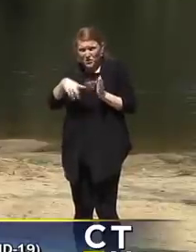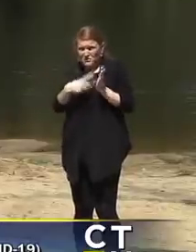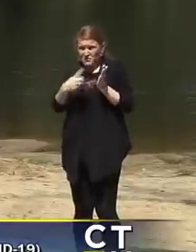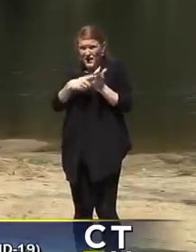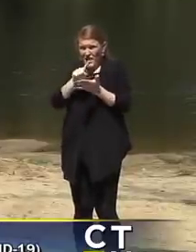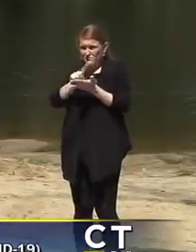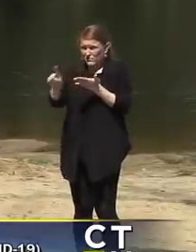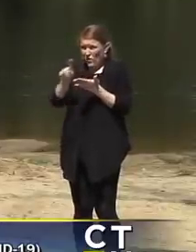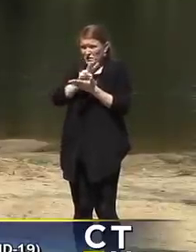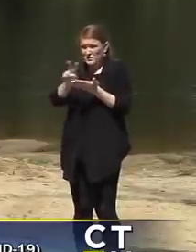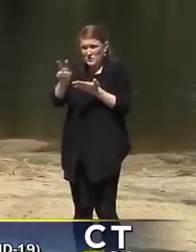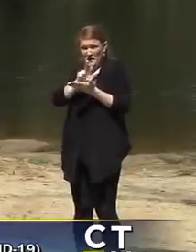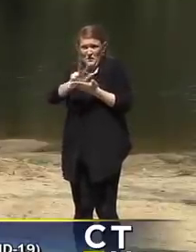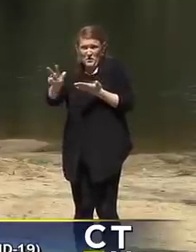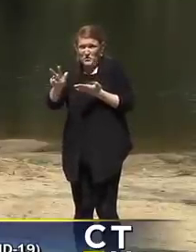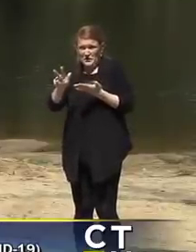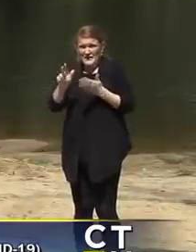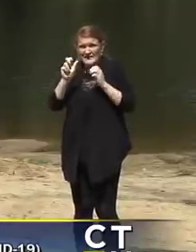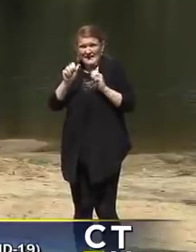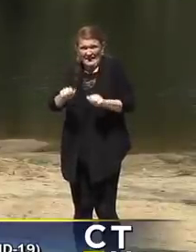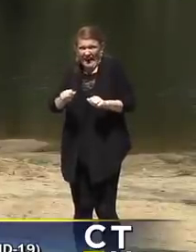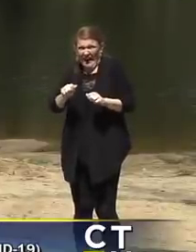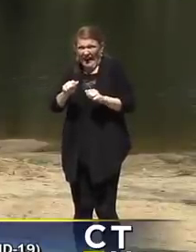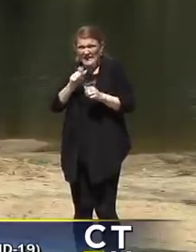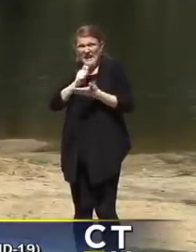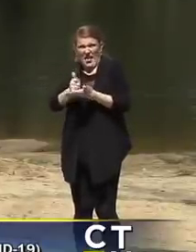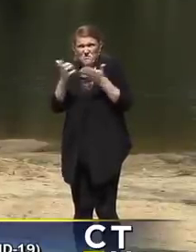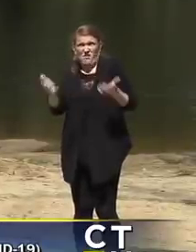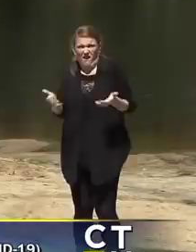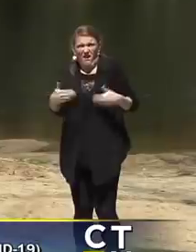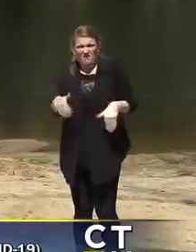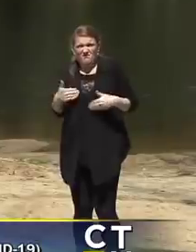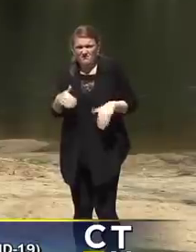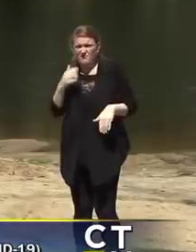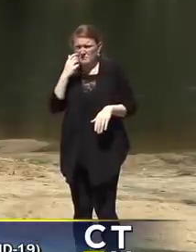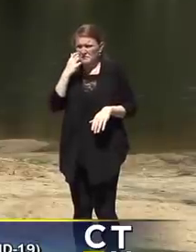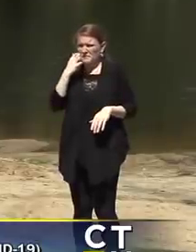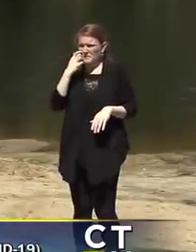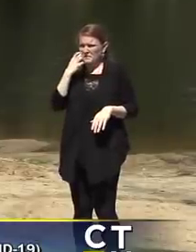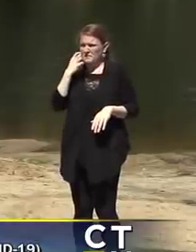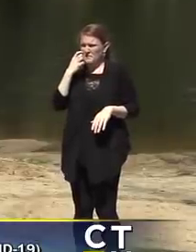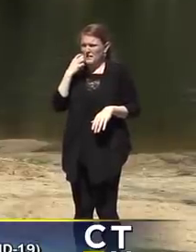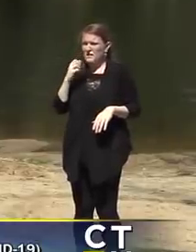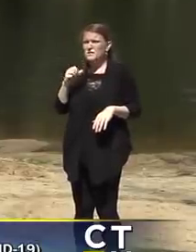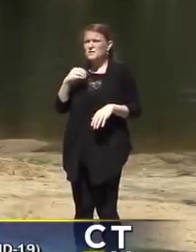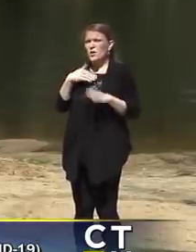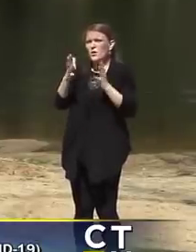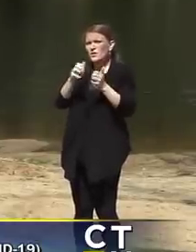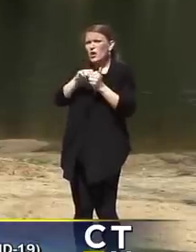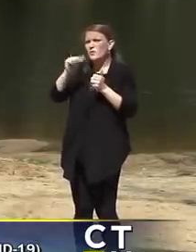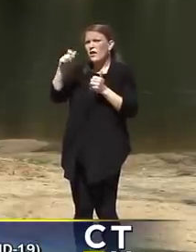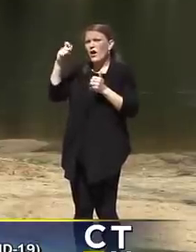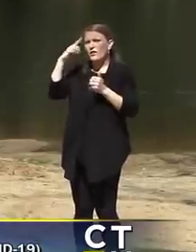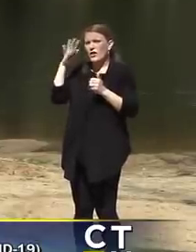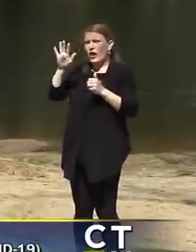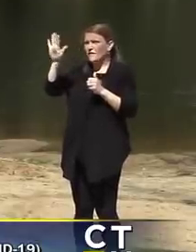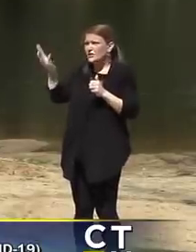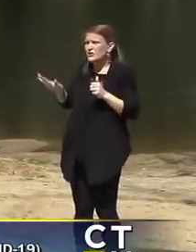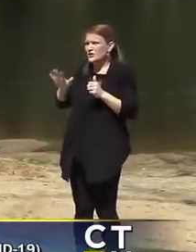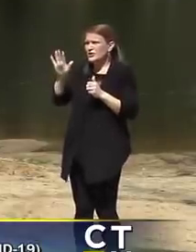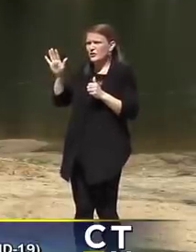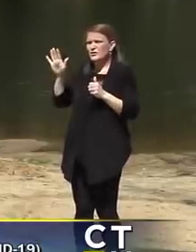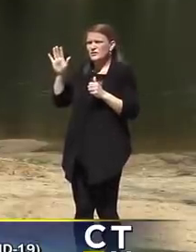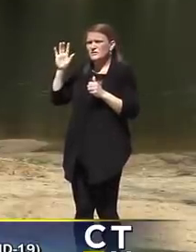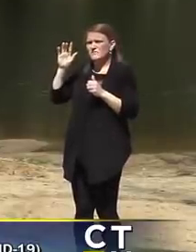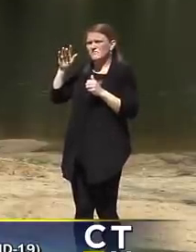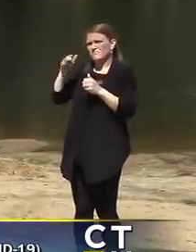was the report I was referencing earlier. So I talked to my fellow governors. They feel very strongly that this